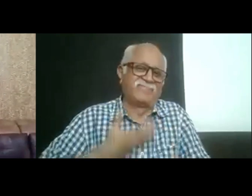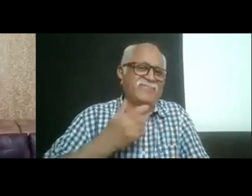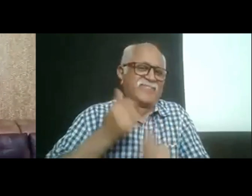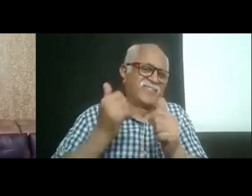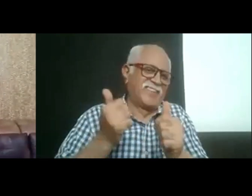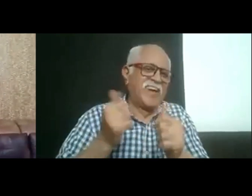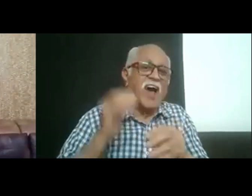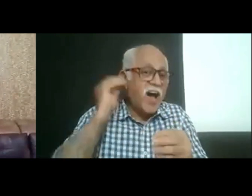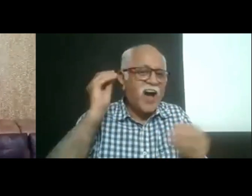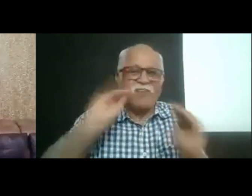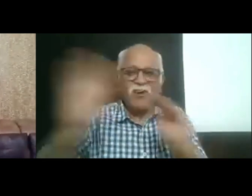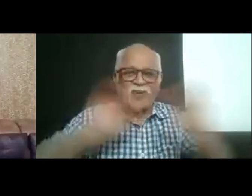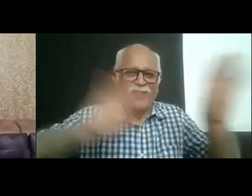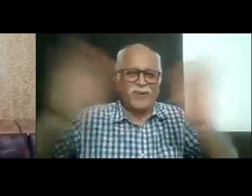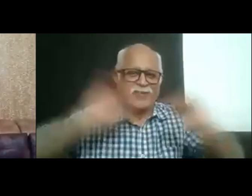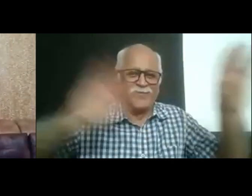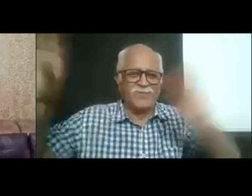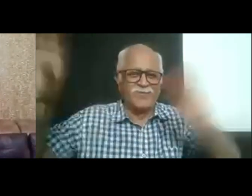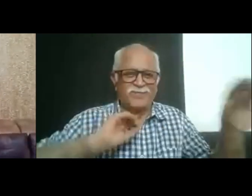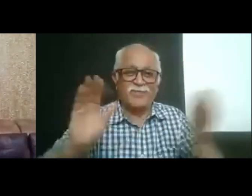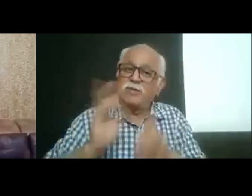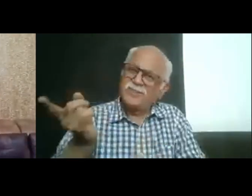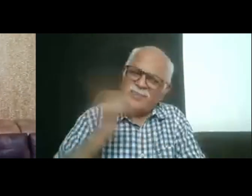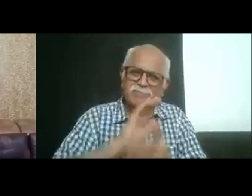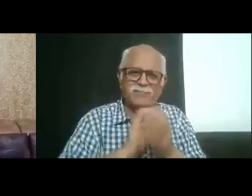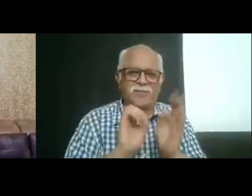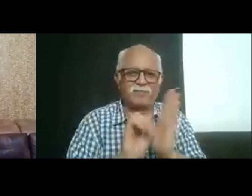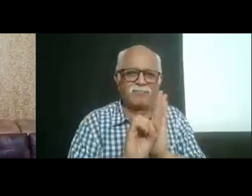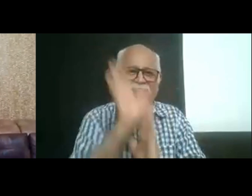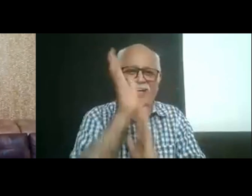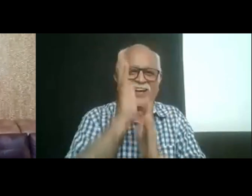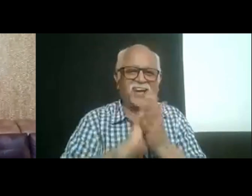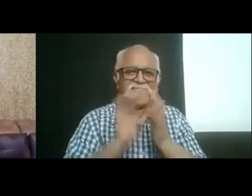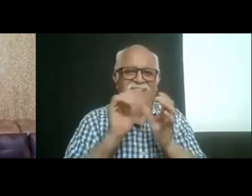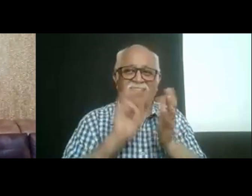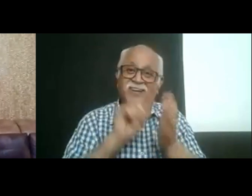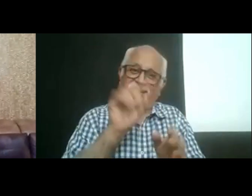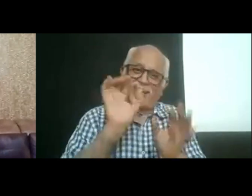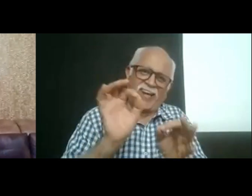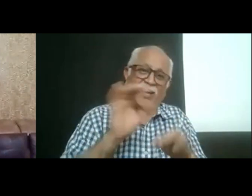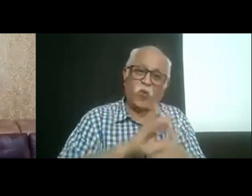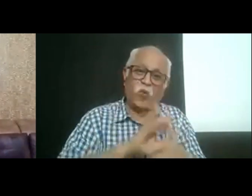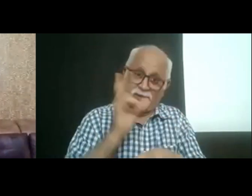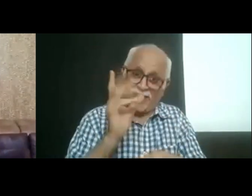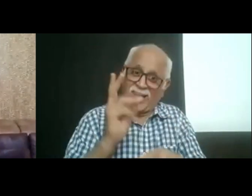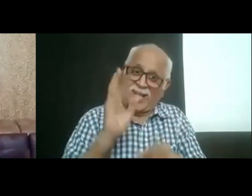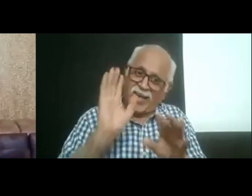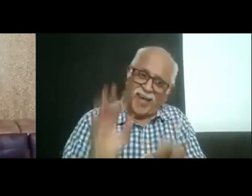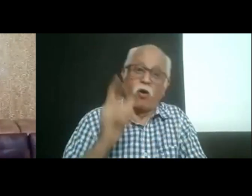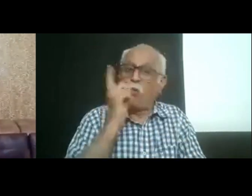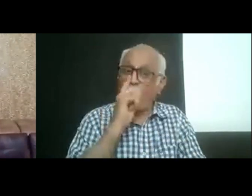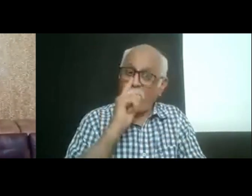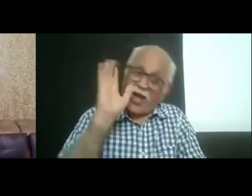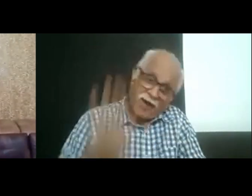awareness, and I was really happy with that. So great job that you could circulate the information, and it was really Hear a Million. This is a